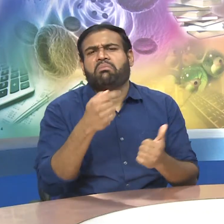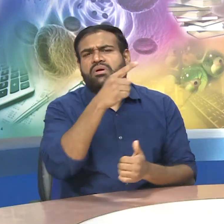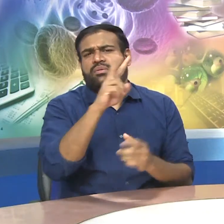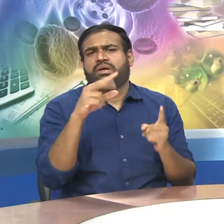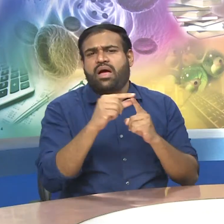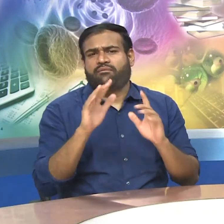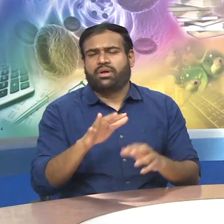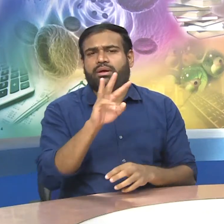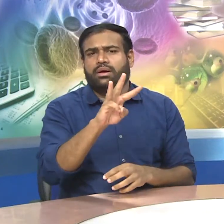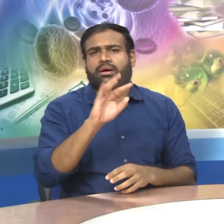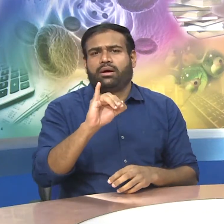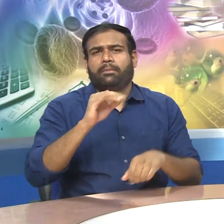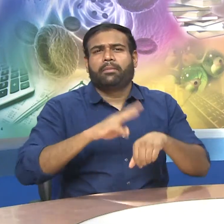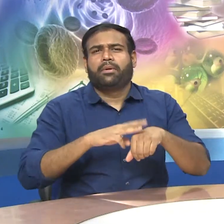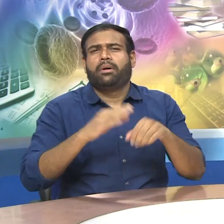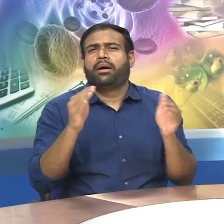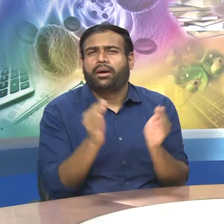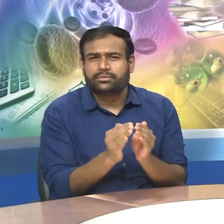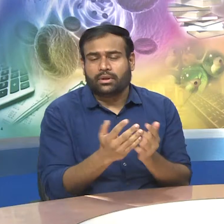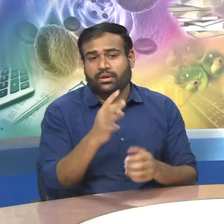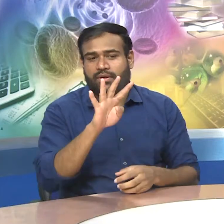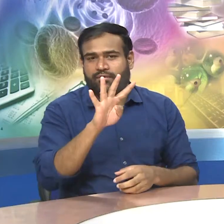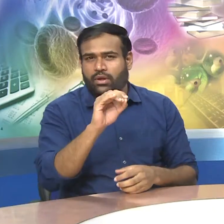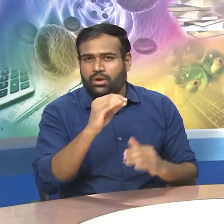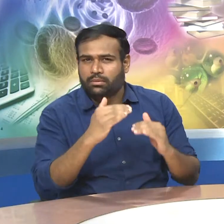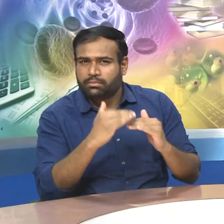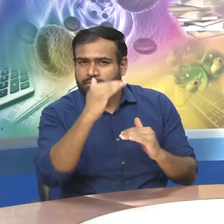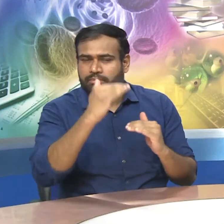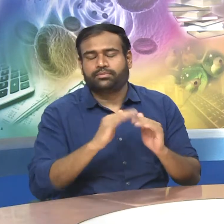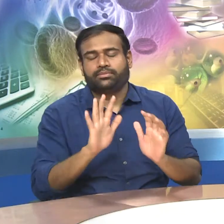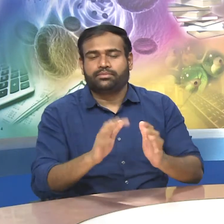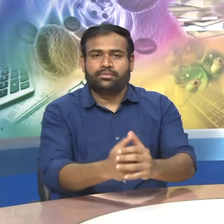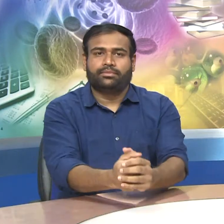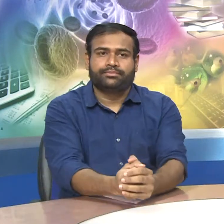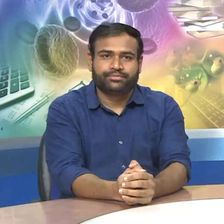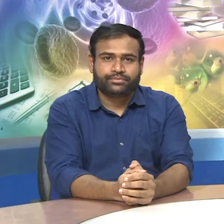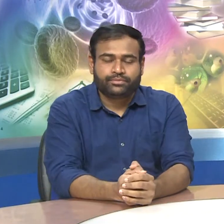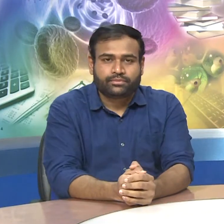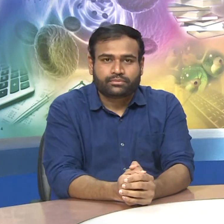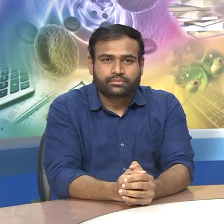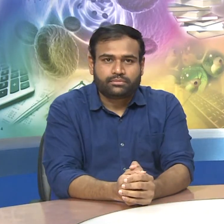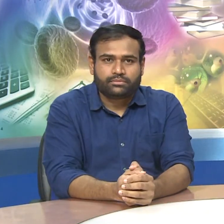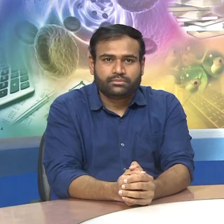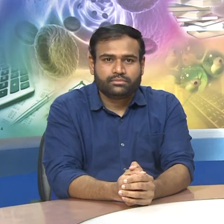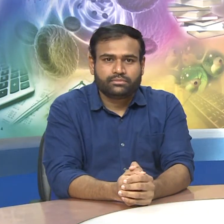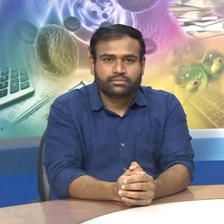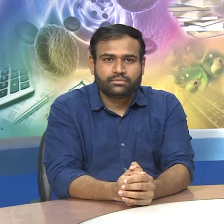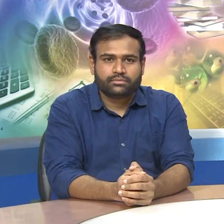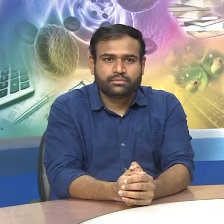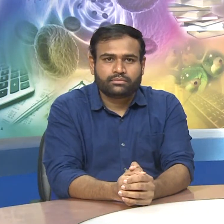exception where Vidhan Parishad had 36 members.